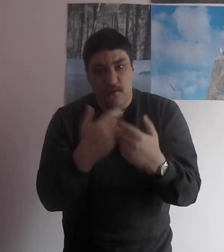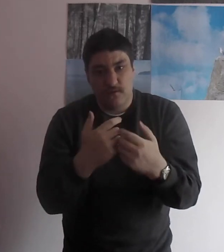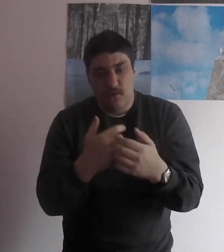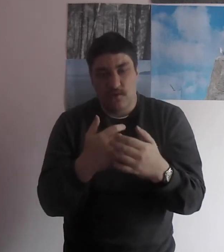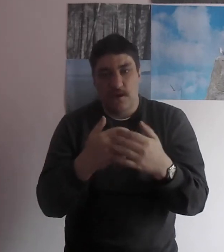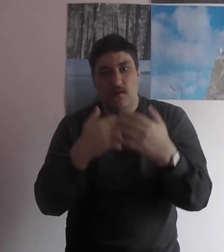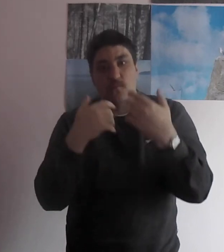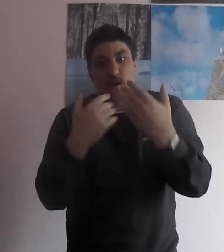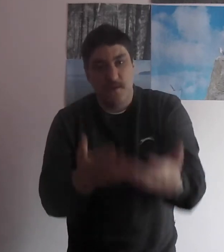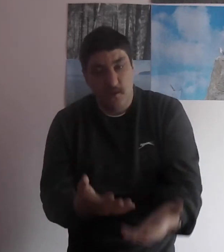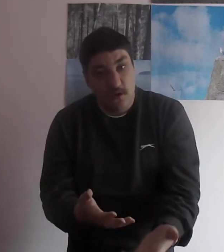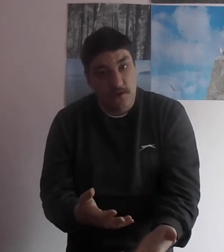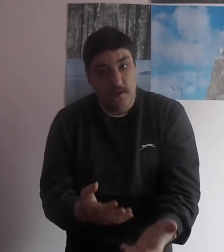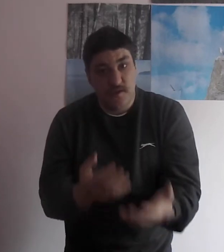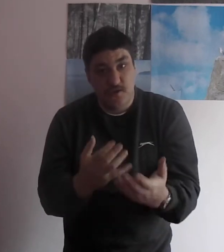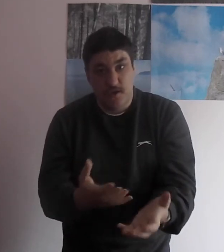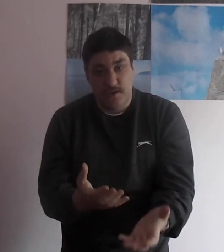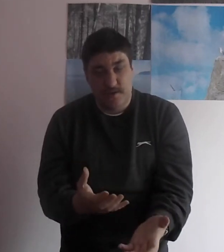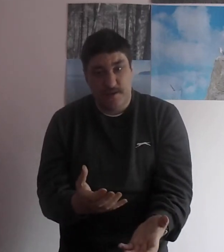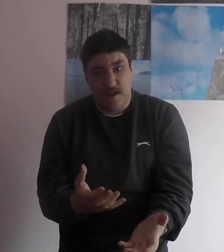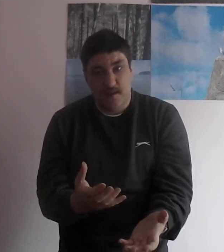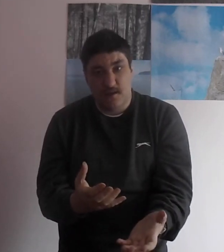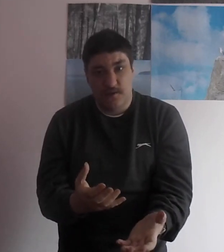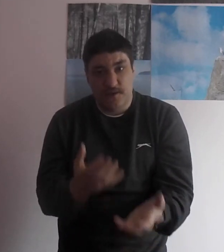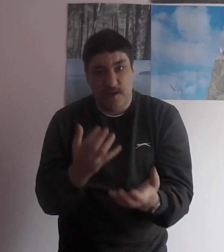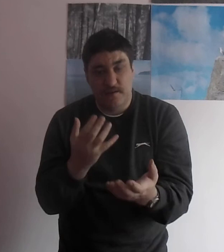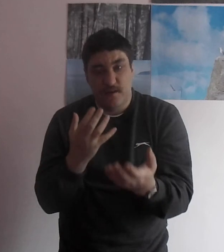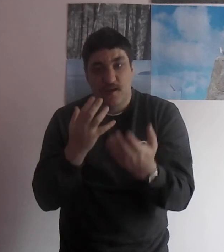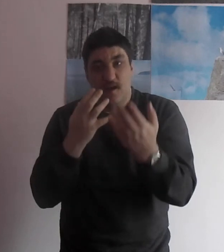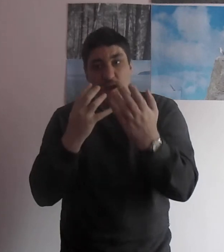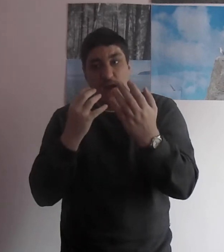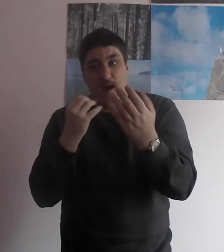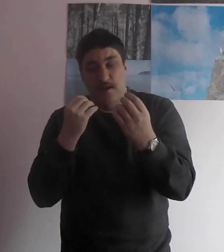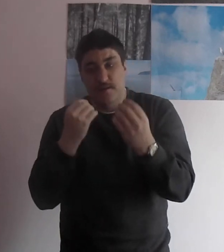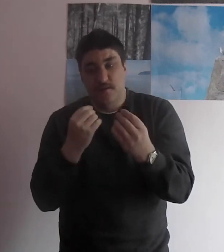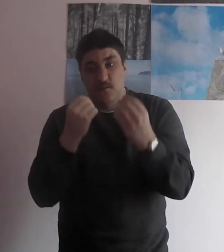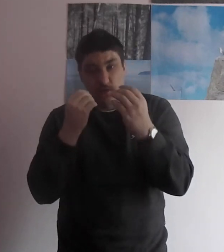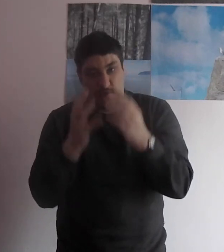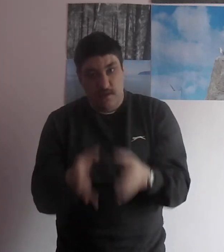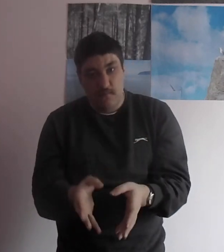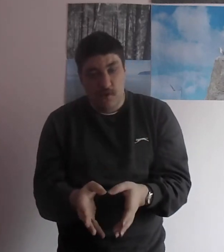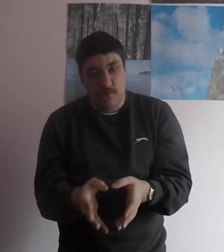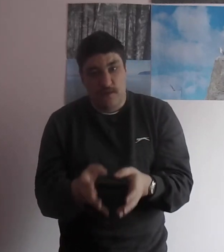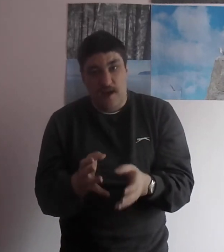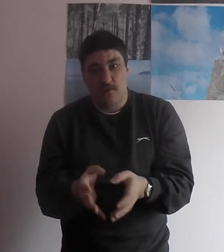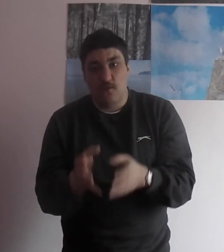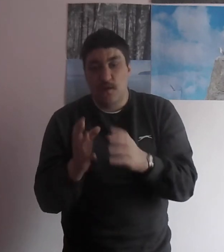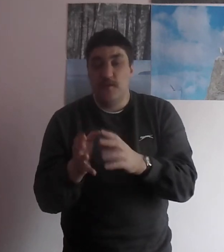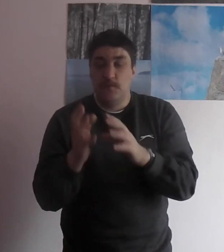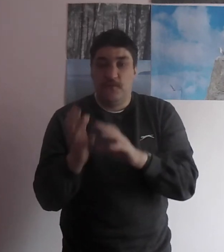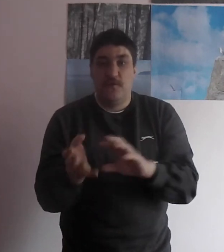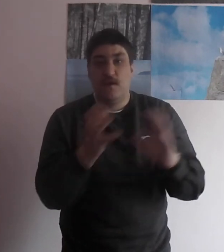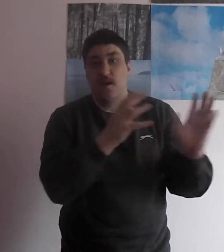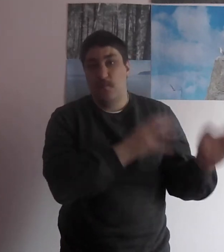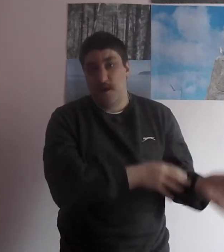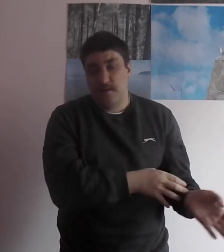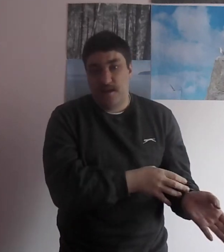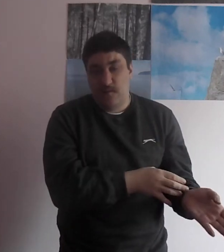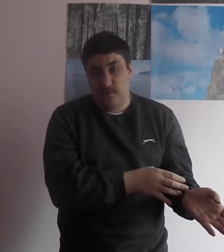talked about, whether you enjoyed today's content and you want to see more of that, or whether you prefer I go back to game